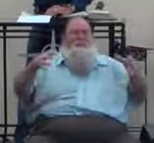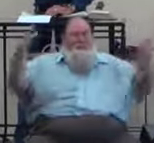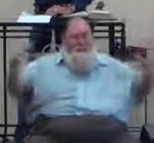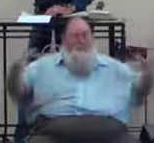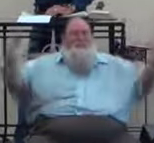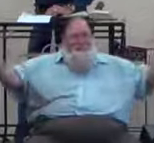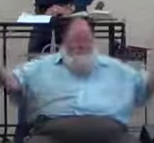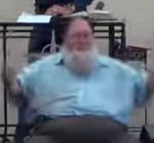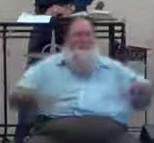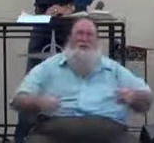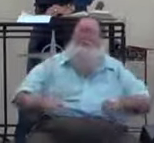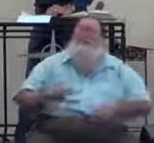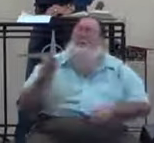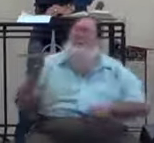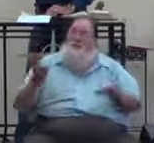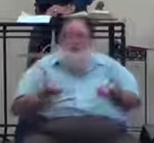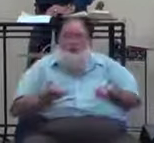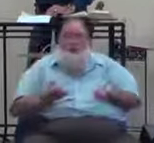wants.